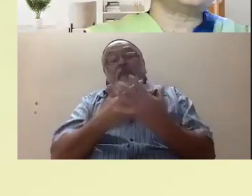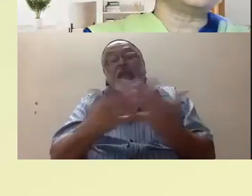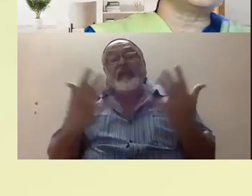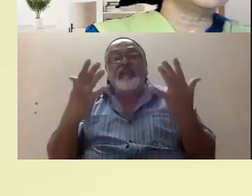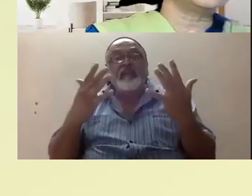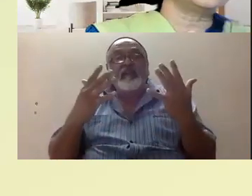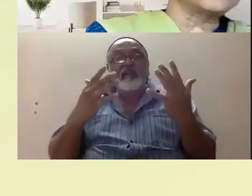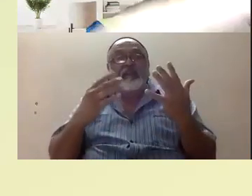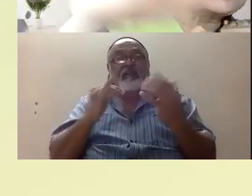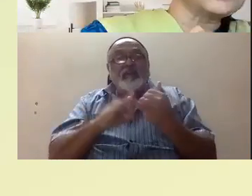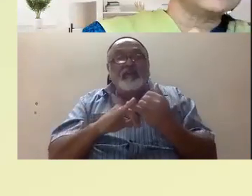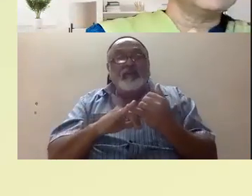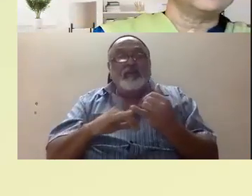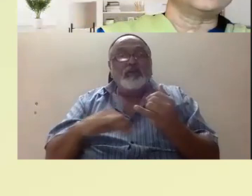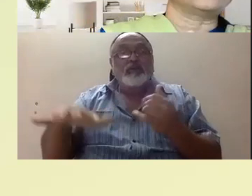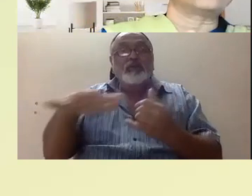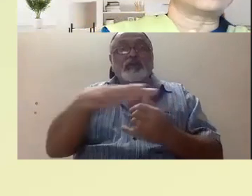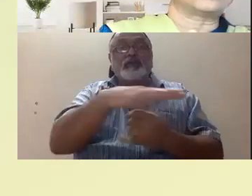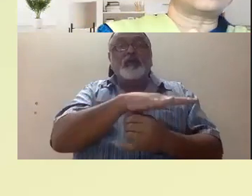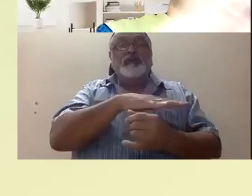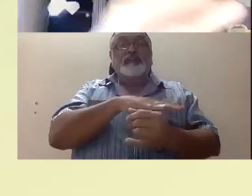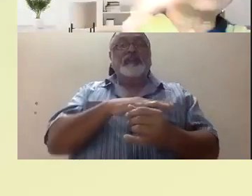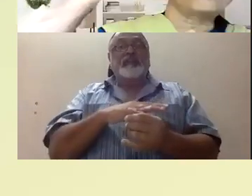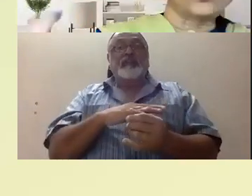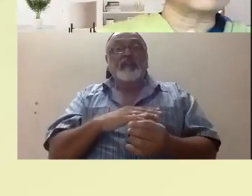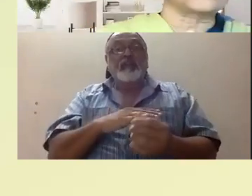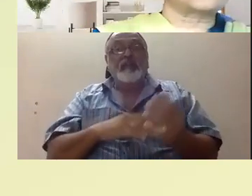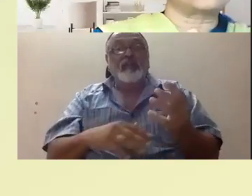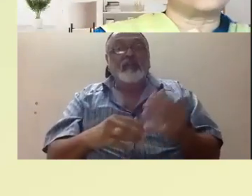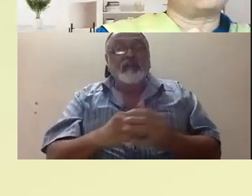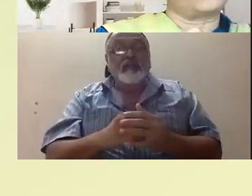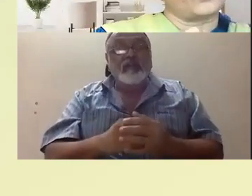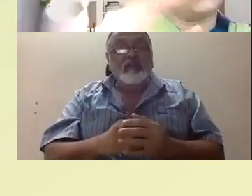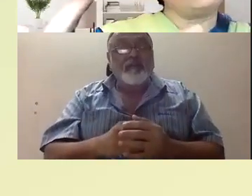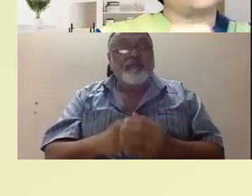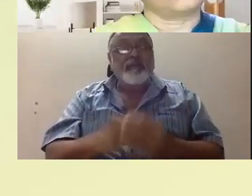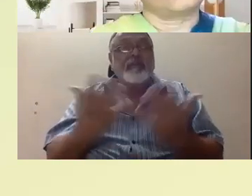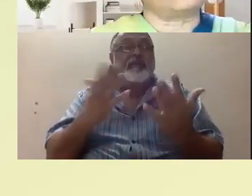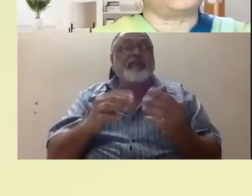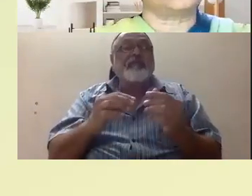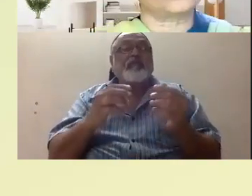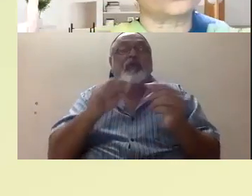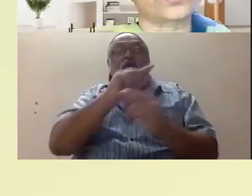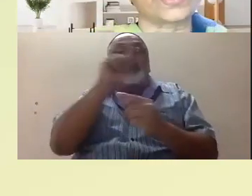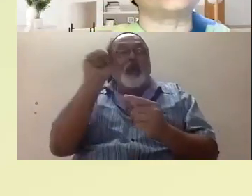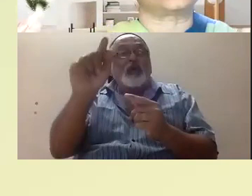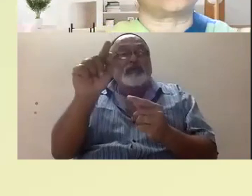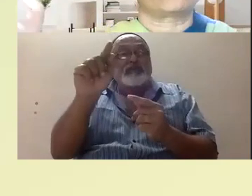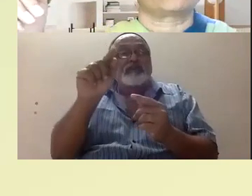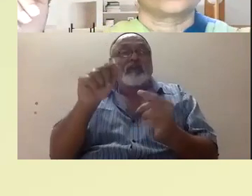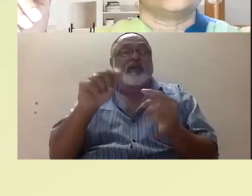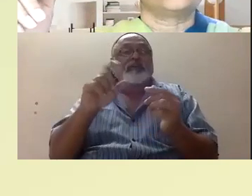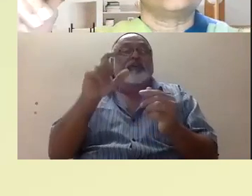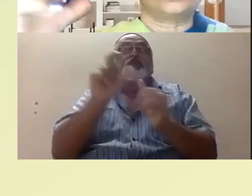at what is really a social, you know, a cause or a problem which is really troubling